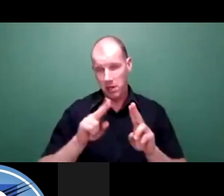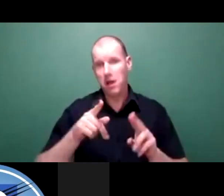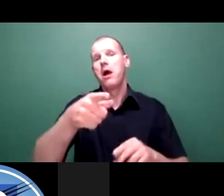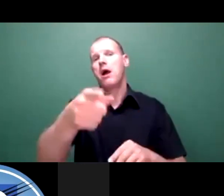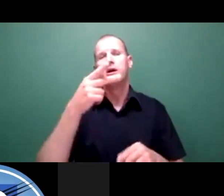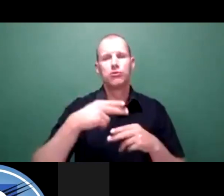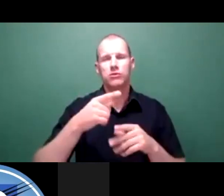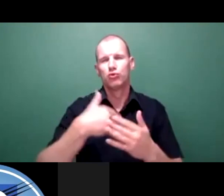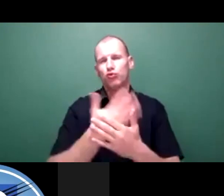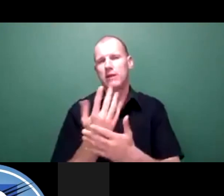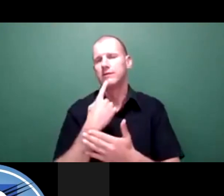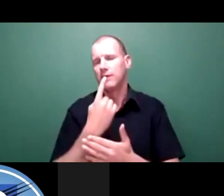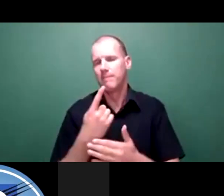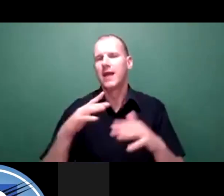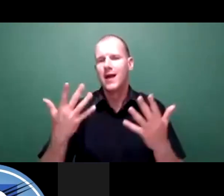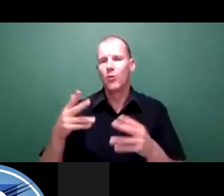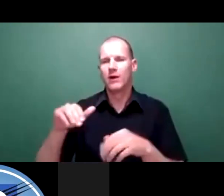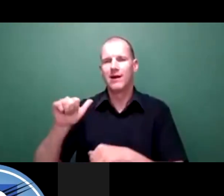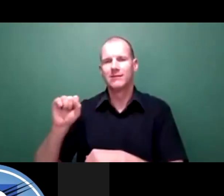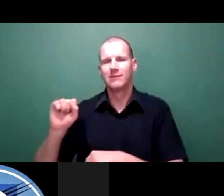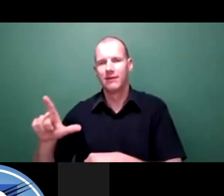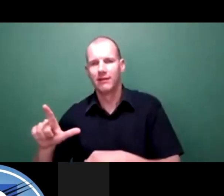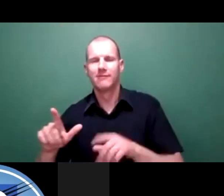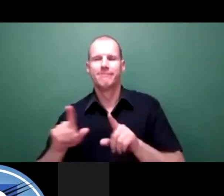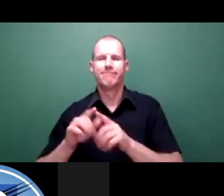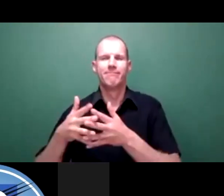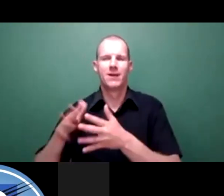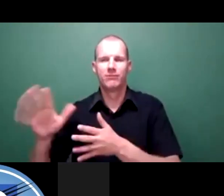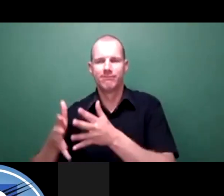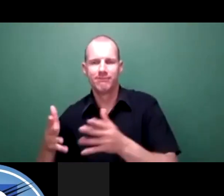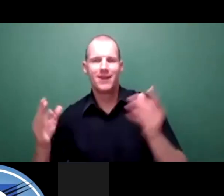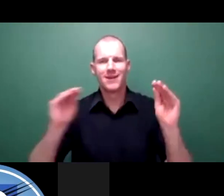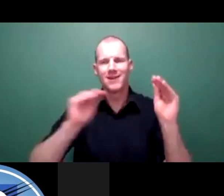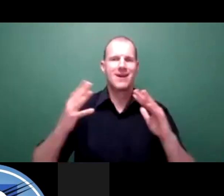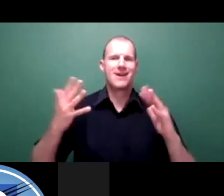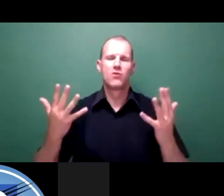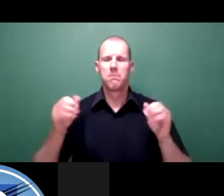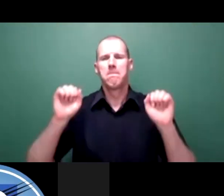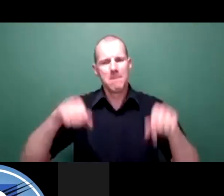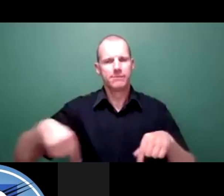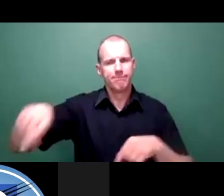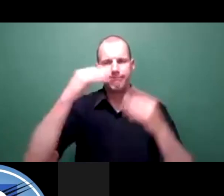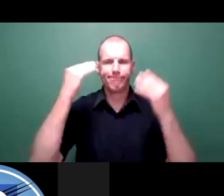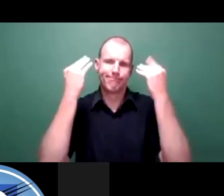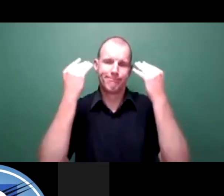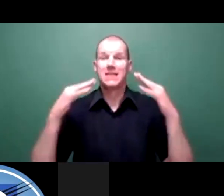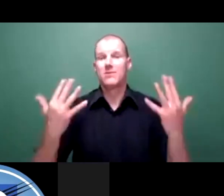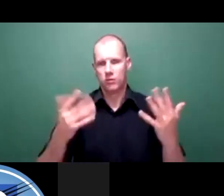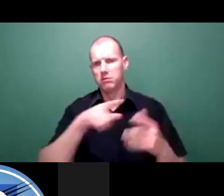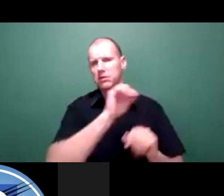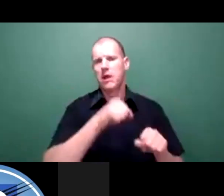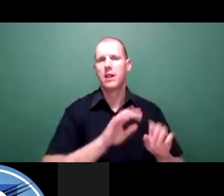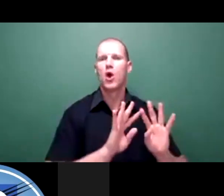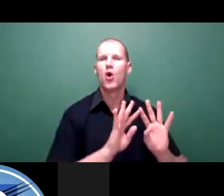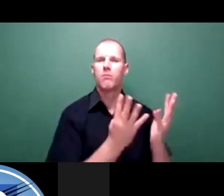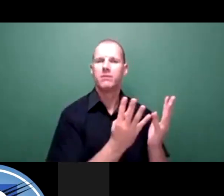sign language interpretation, it will be very complicated. So that with American Sign Language, it's